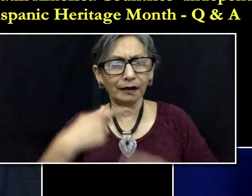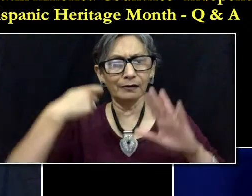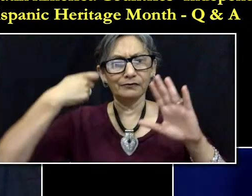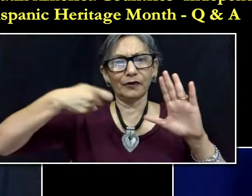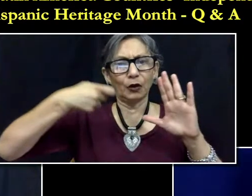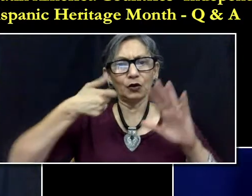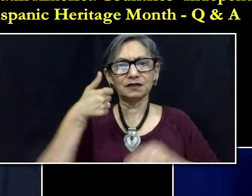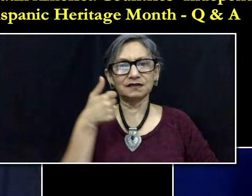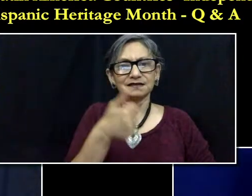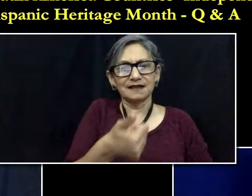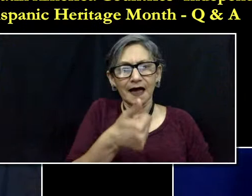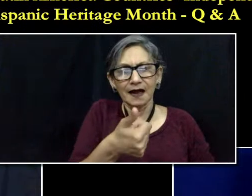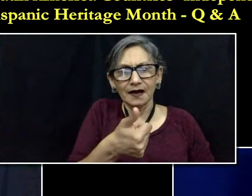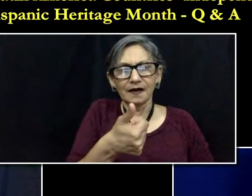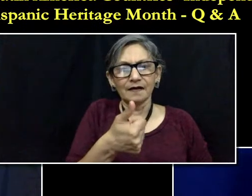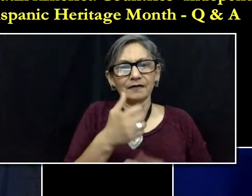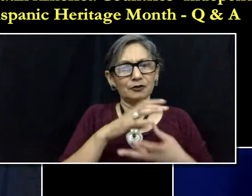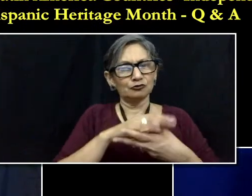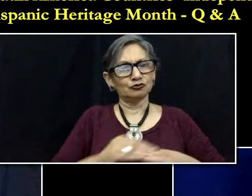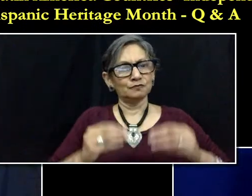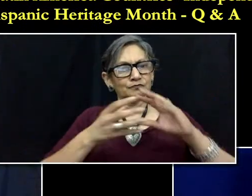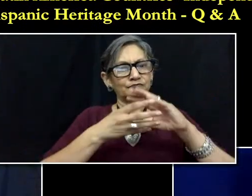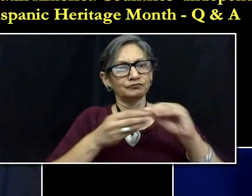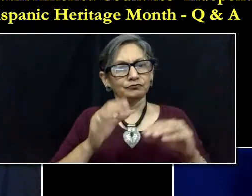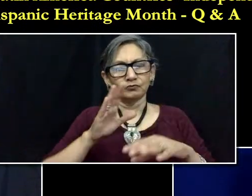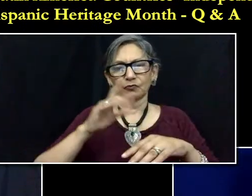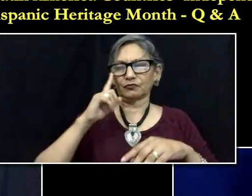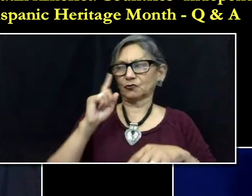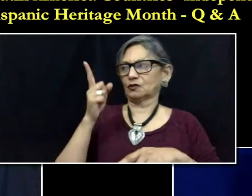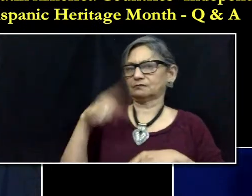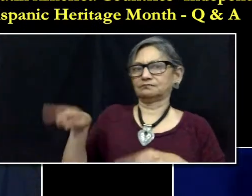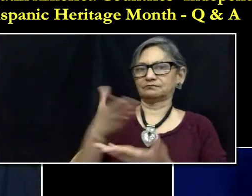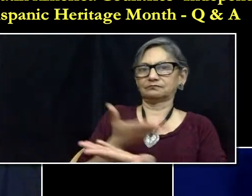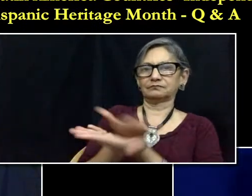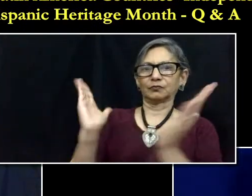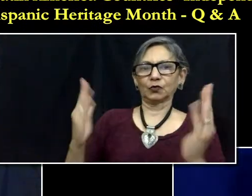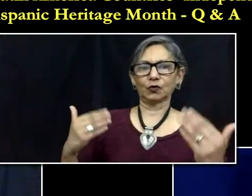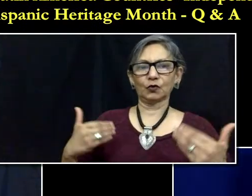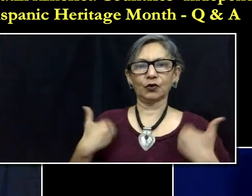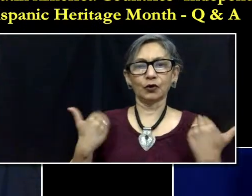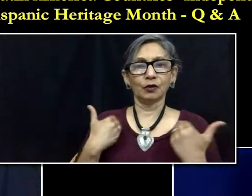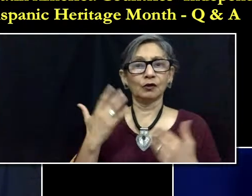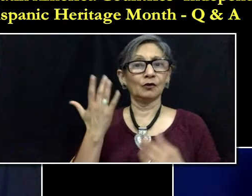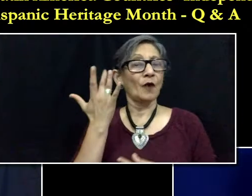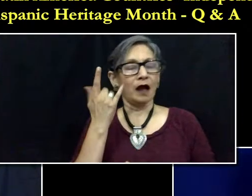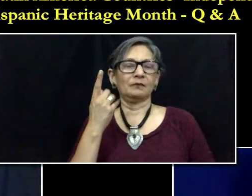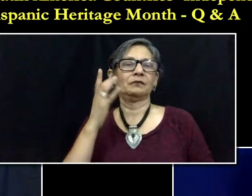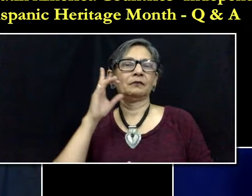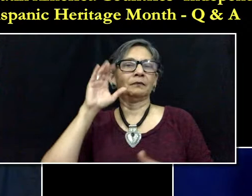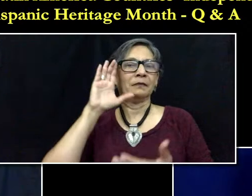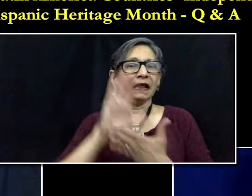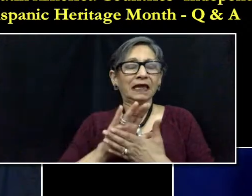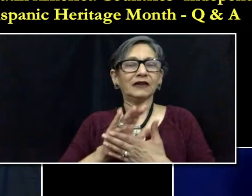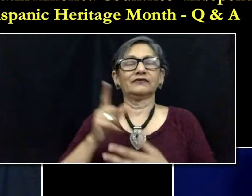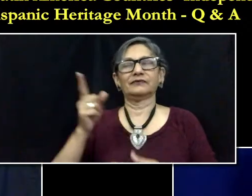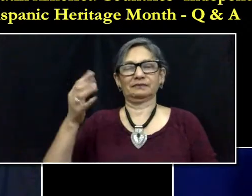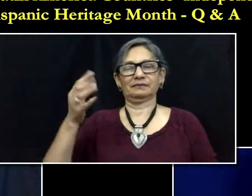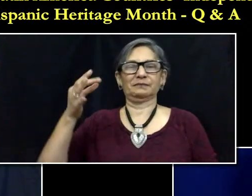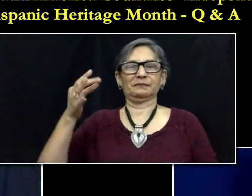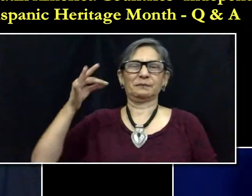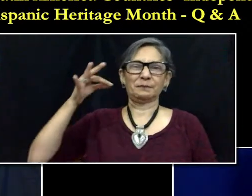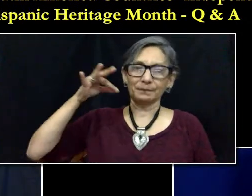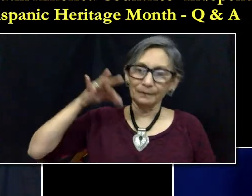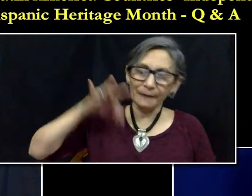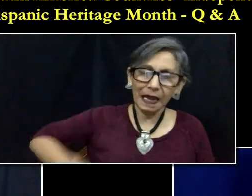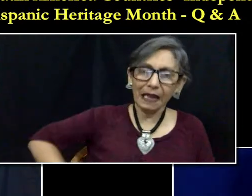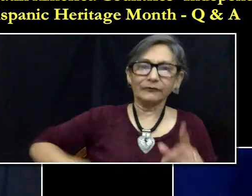celebrating heritage. So I think maybe would you be willing to videotape yourself so you can share your story for